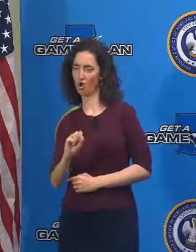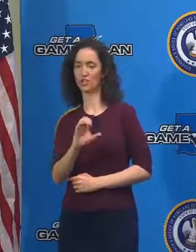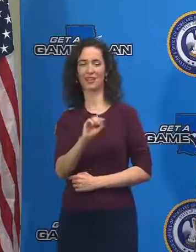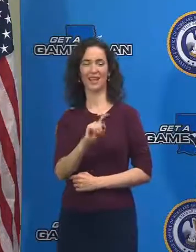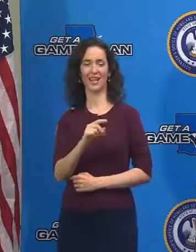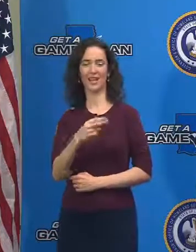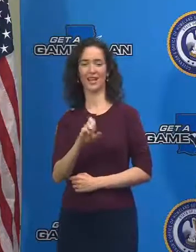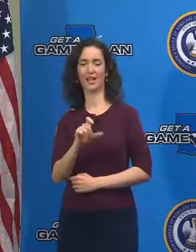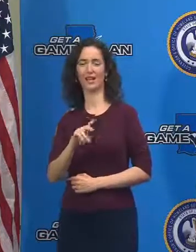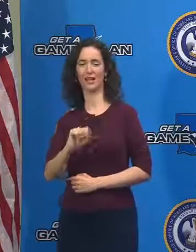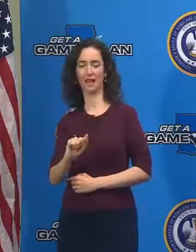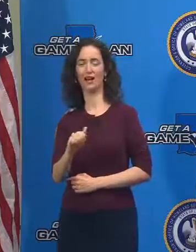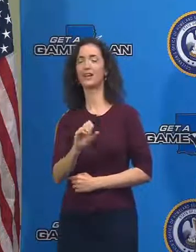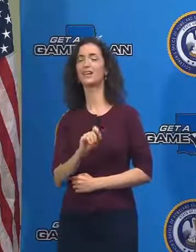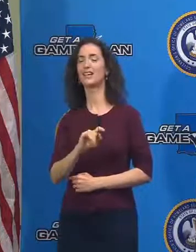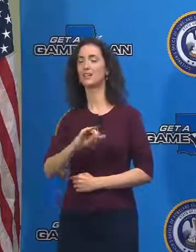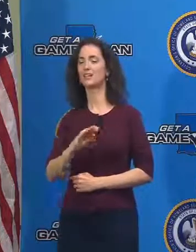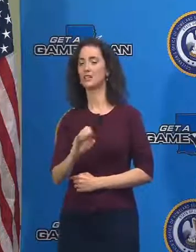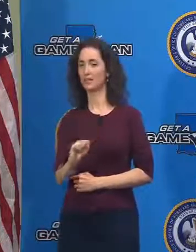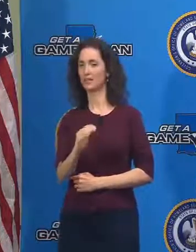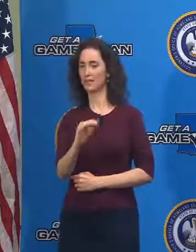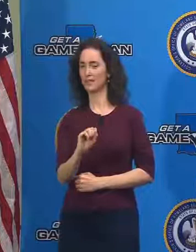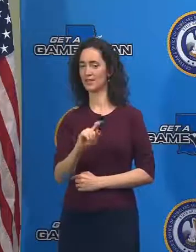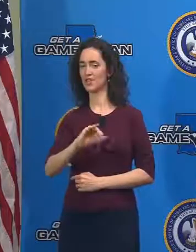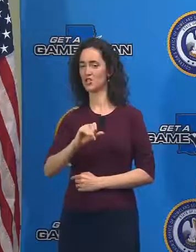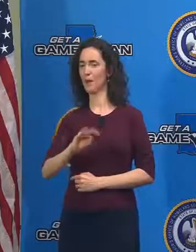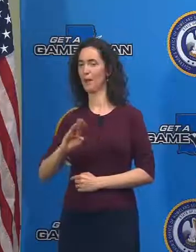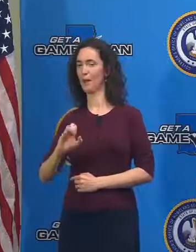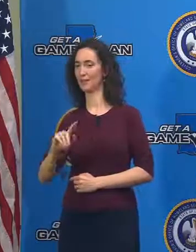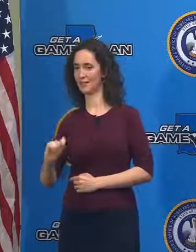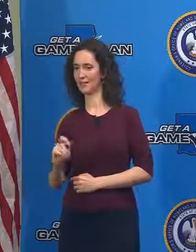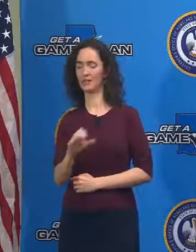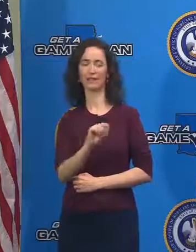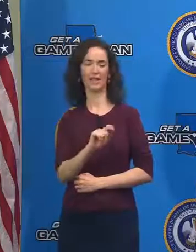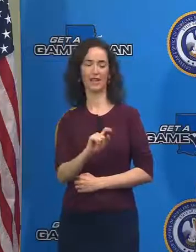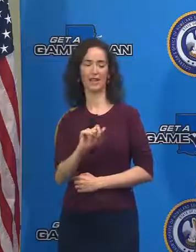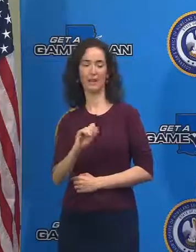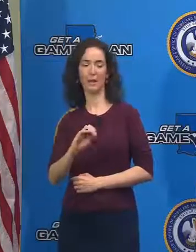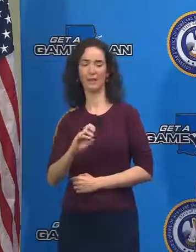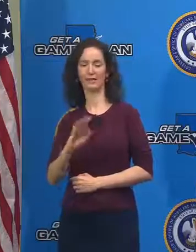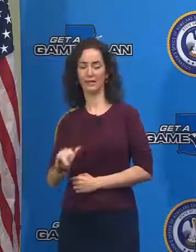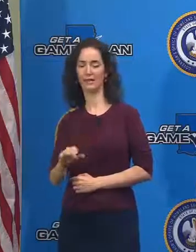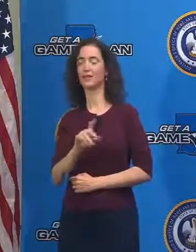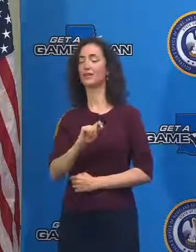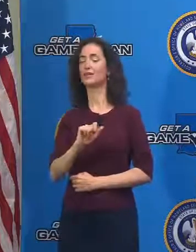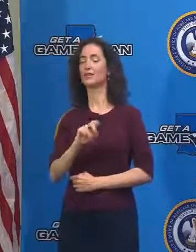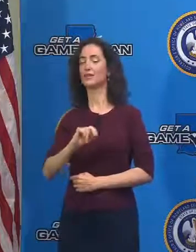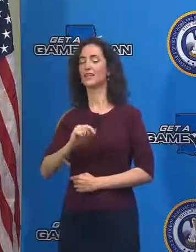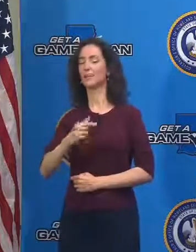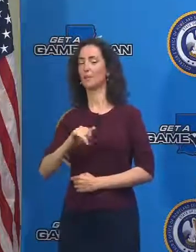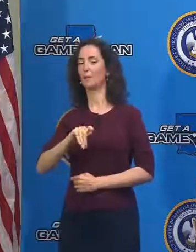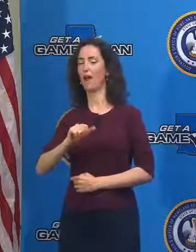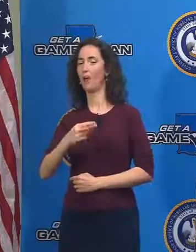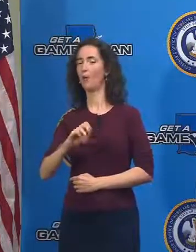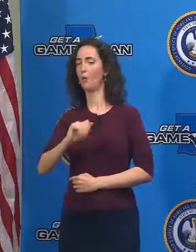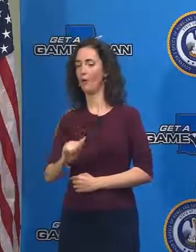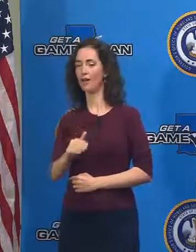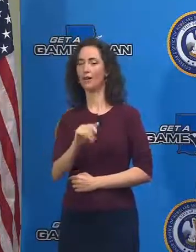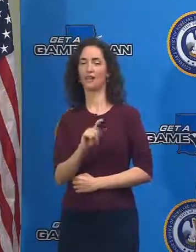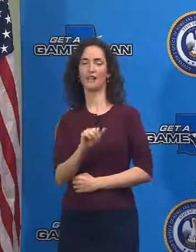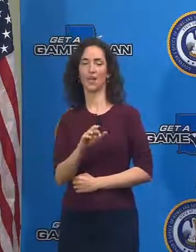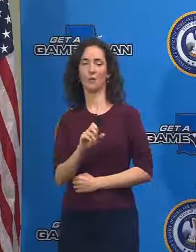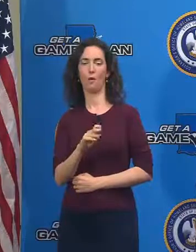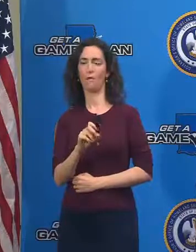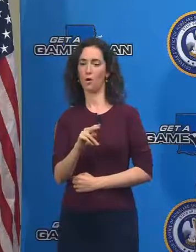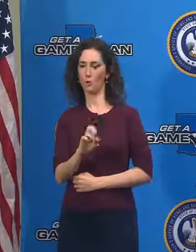St. James, St. John the Baptist, St. Tammany, Tangipahoa, and Terrebonne. Ascension is the